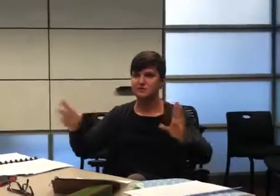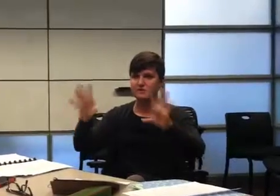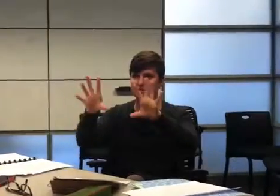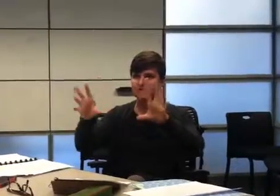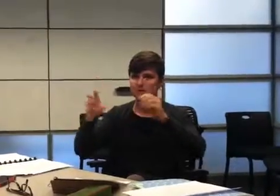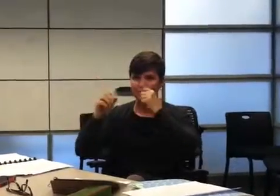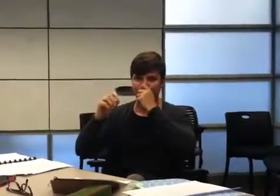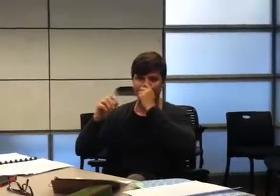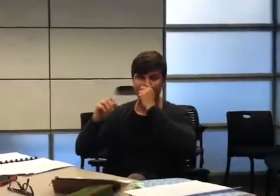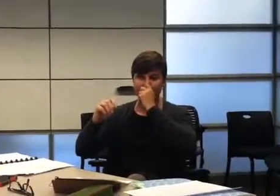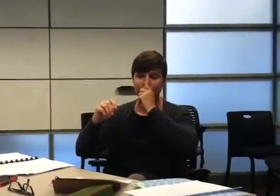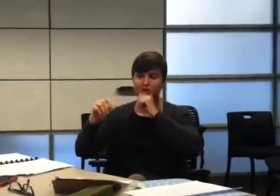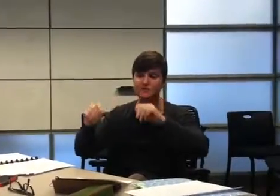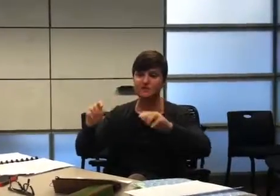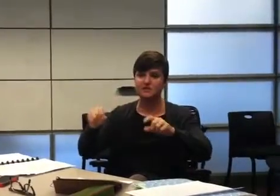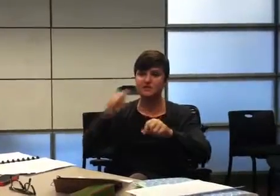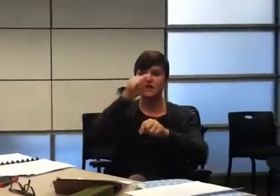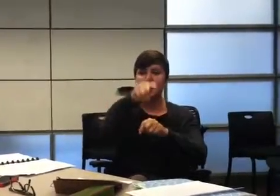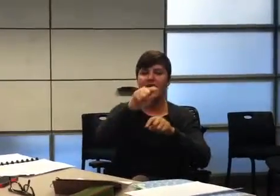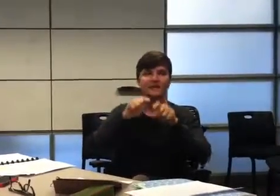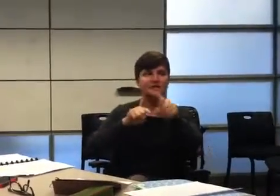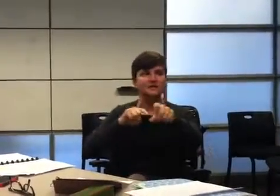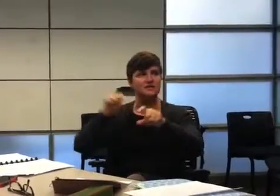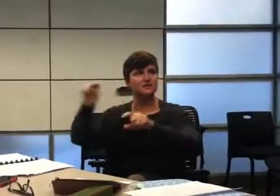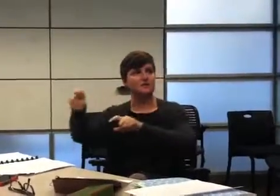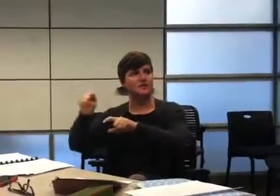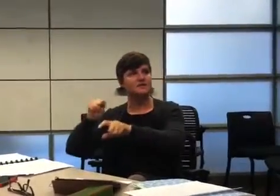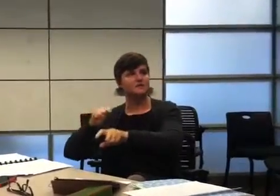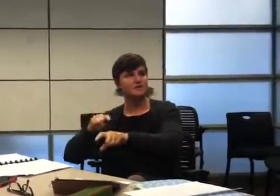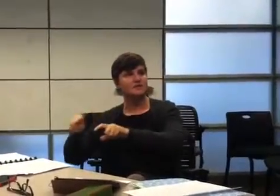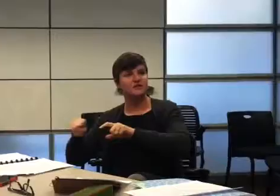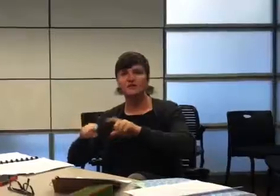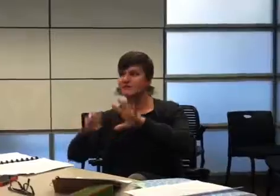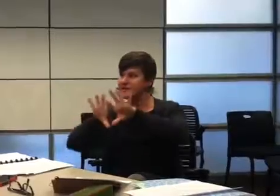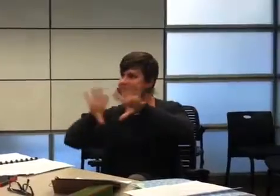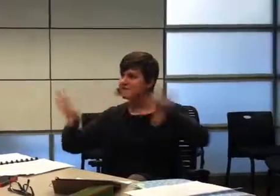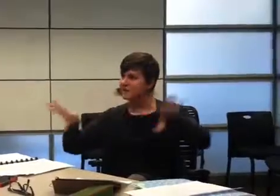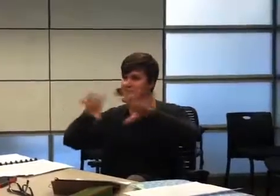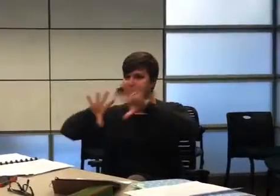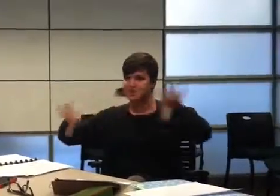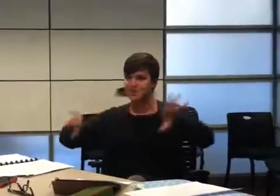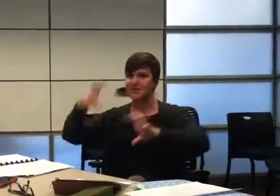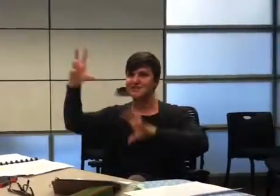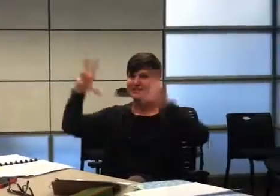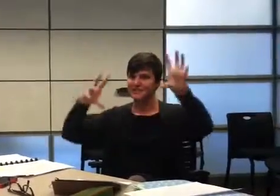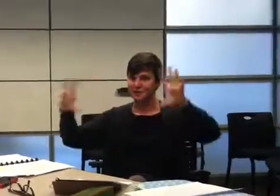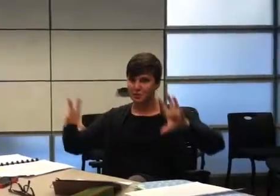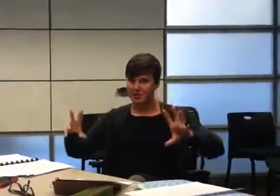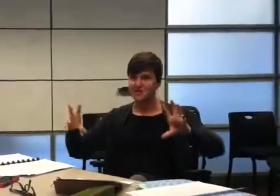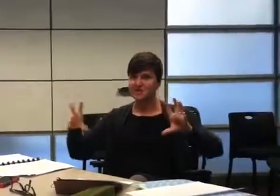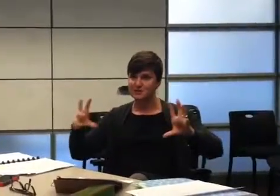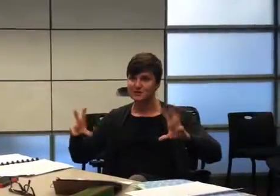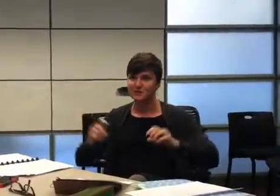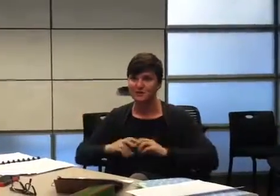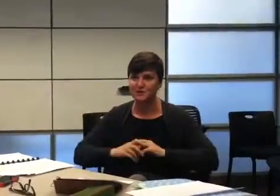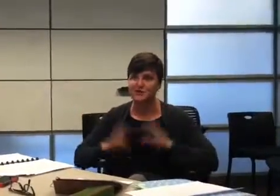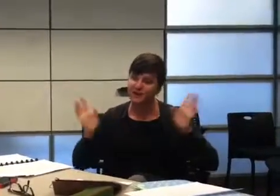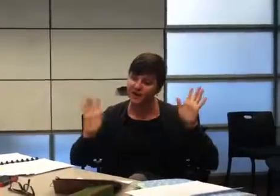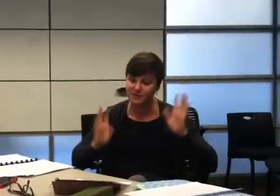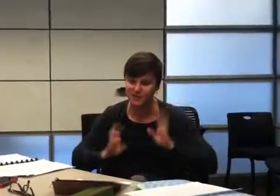students to help readers to access different points of the material, because I think like spatializing and arranging those can work really well. I haven't tried